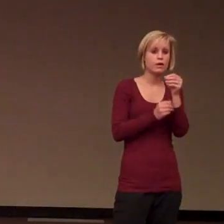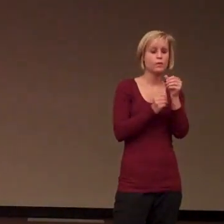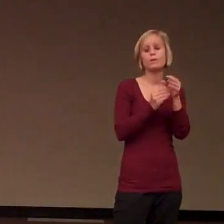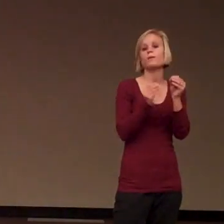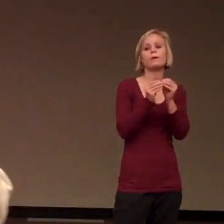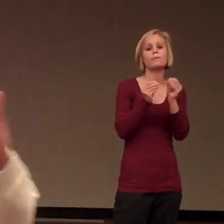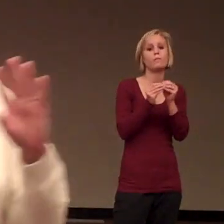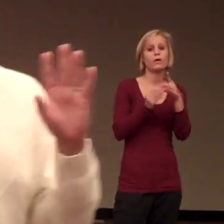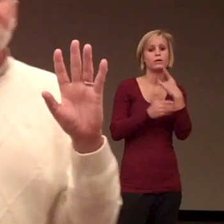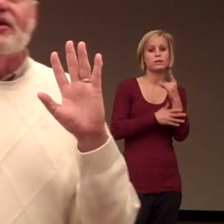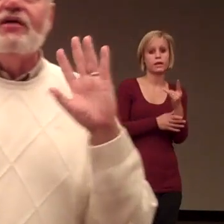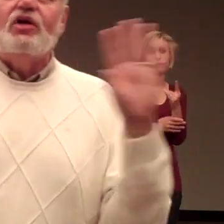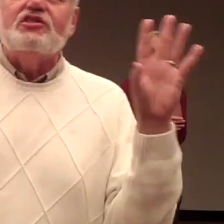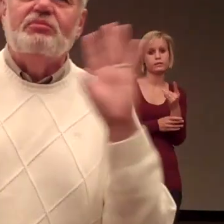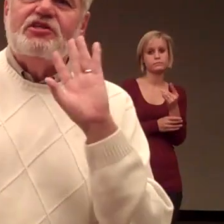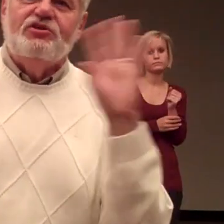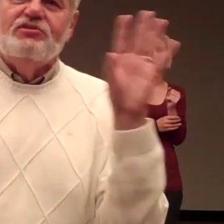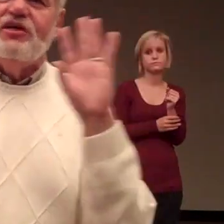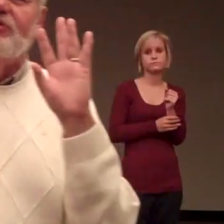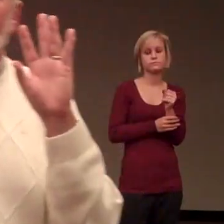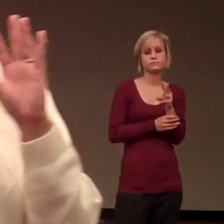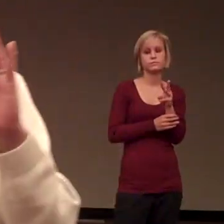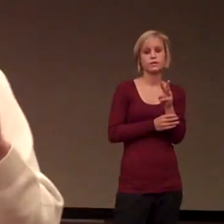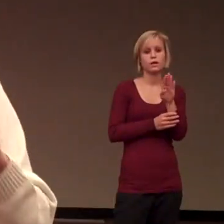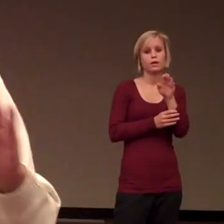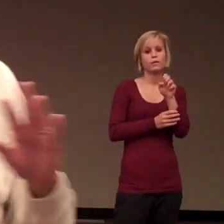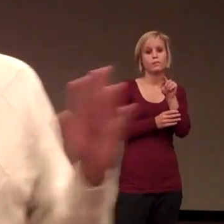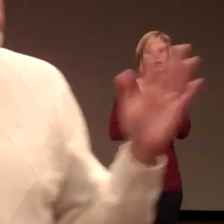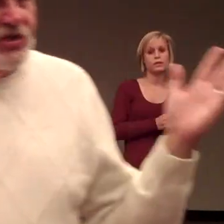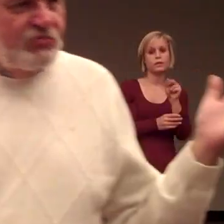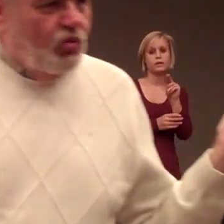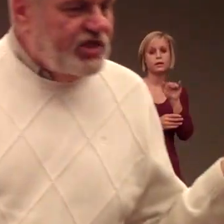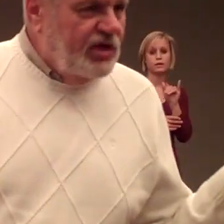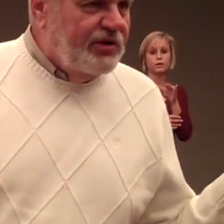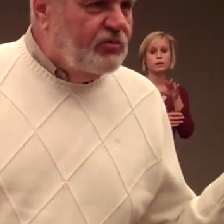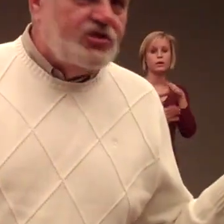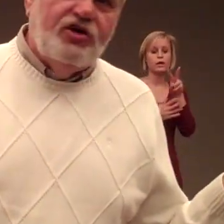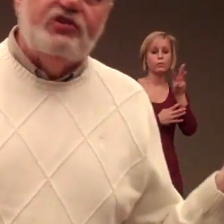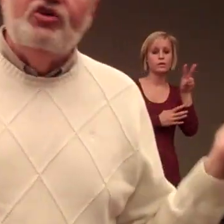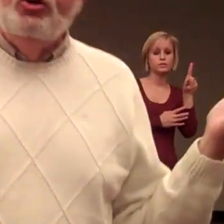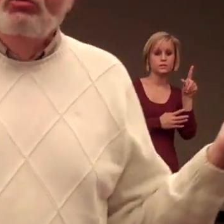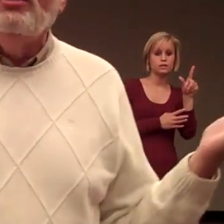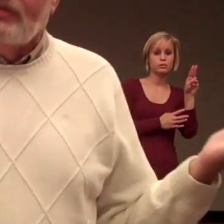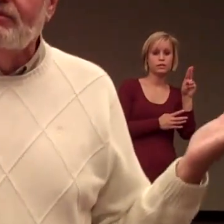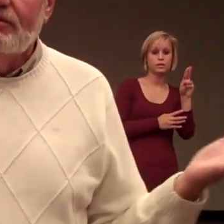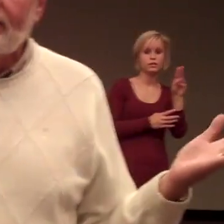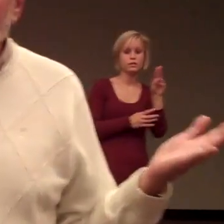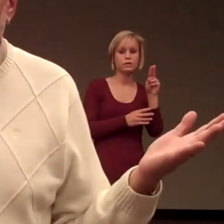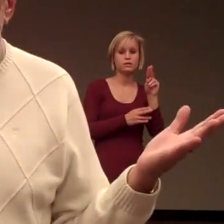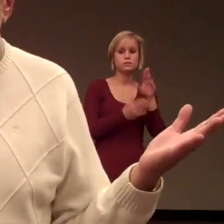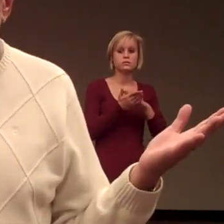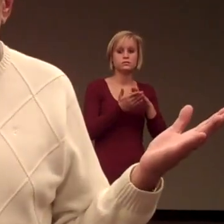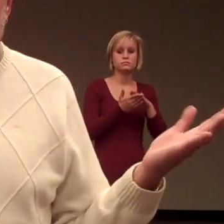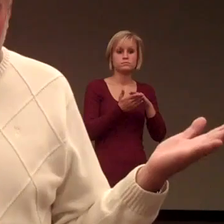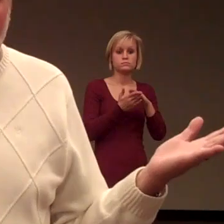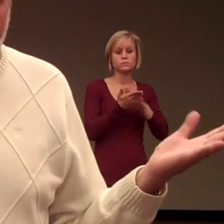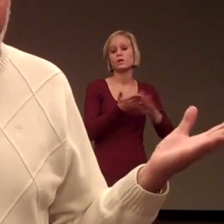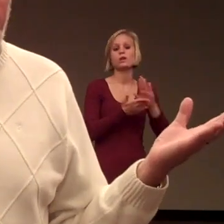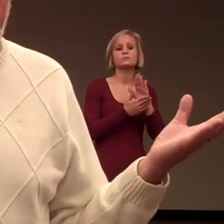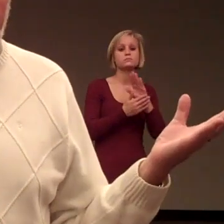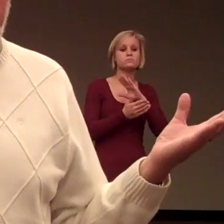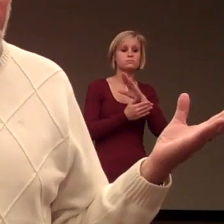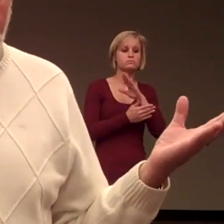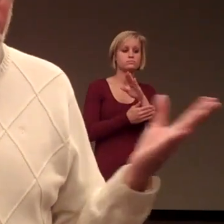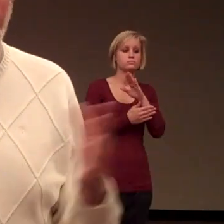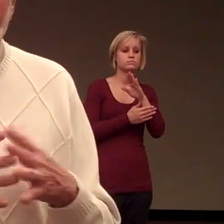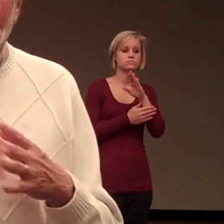I heard for years that the reason Bethany and West Liberty students never got along was that West Liberty was a good Union place. And it